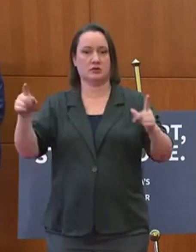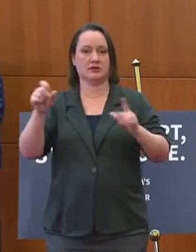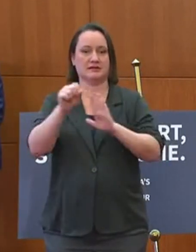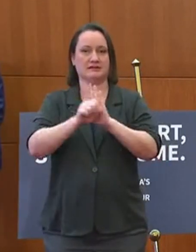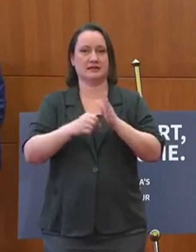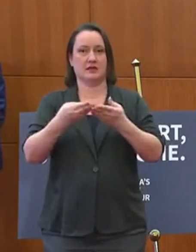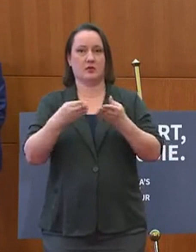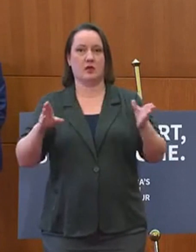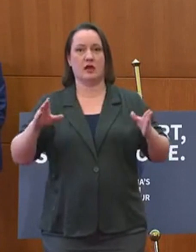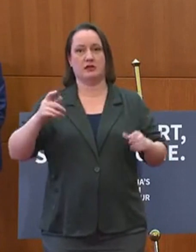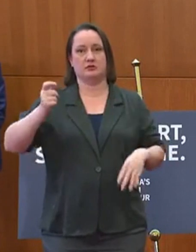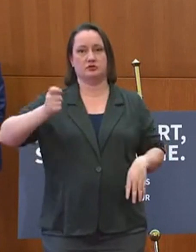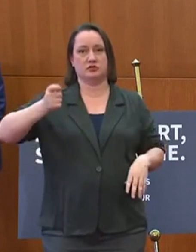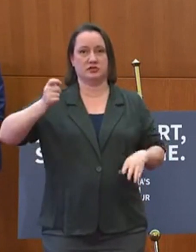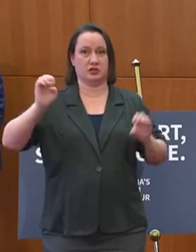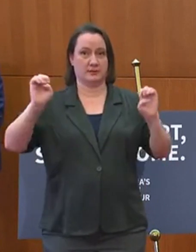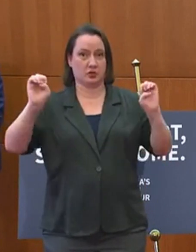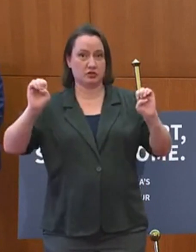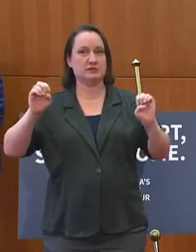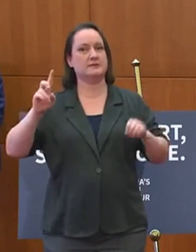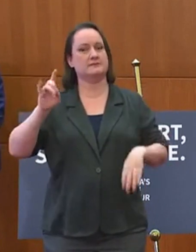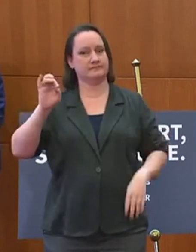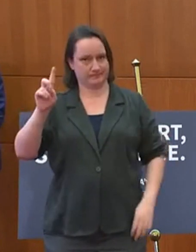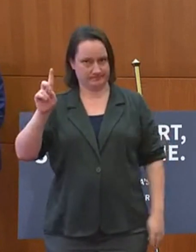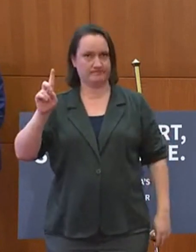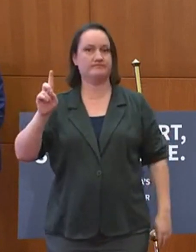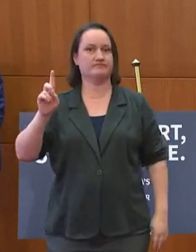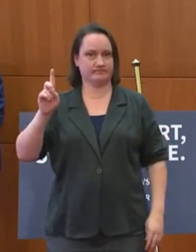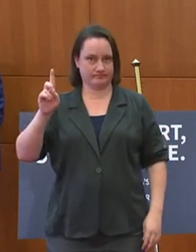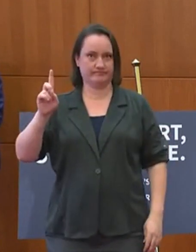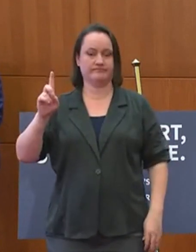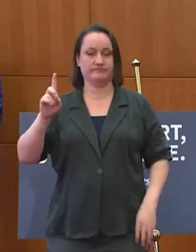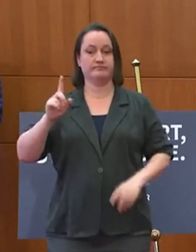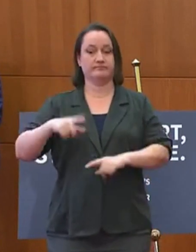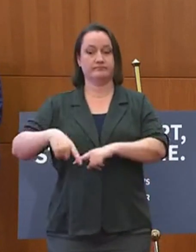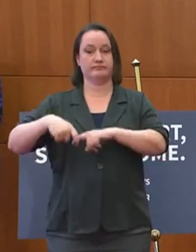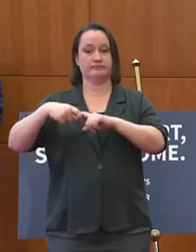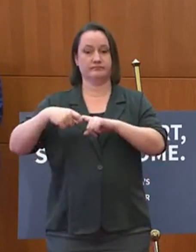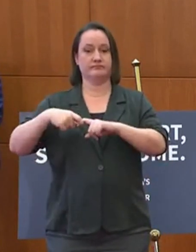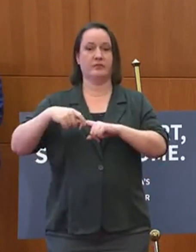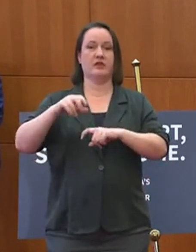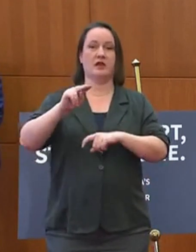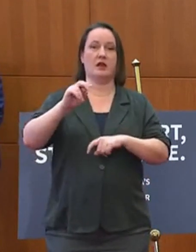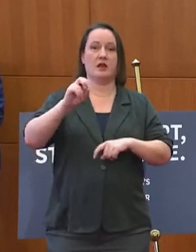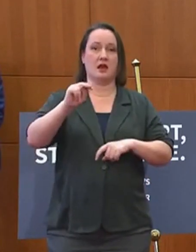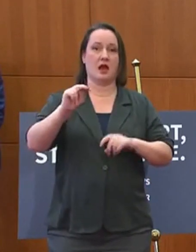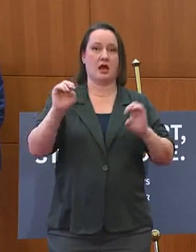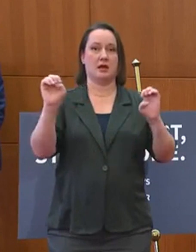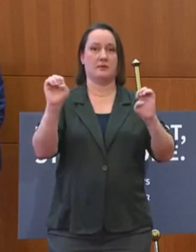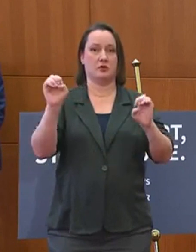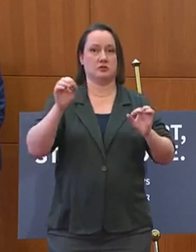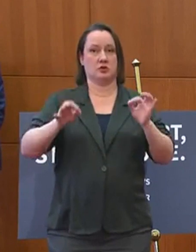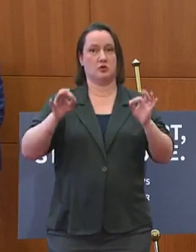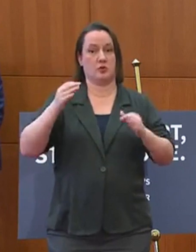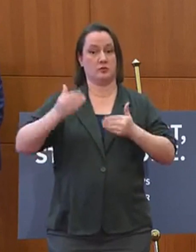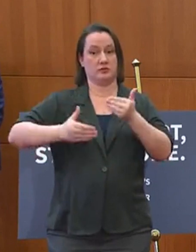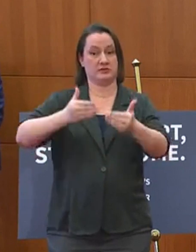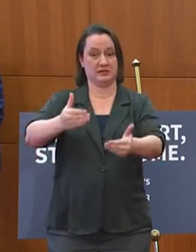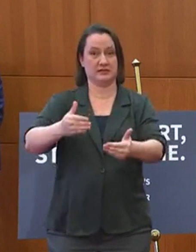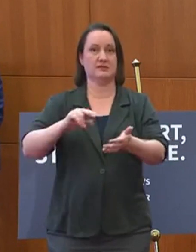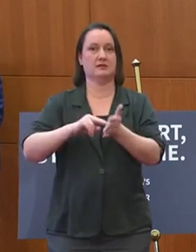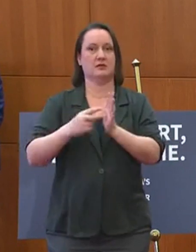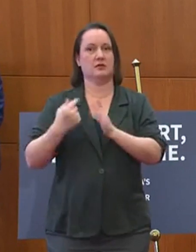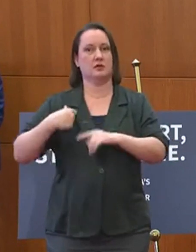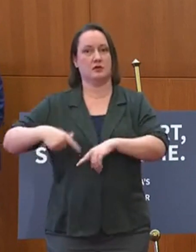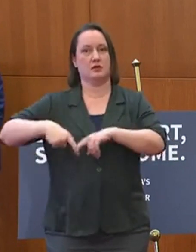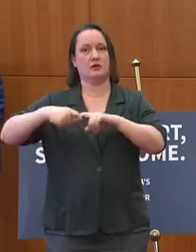judicial emergency, which they did. By suspending non-emergency court proceedings, we also